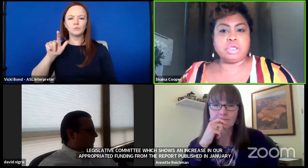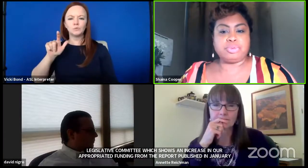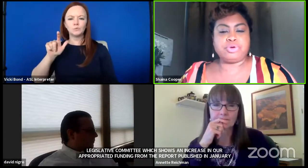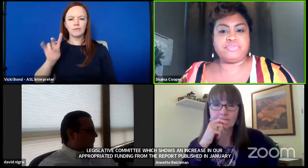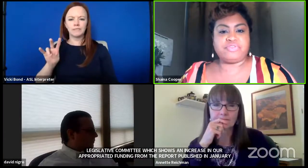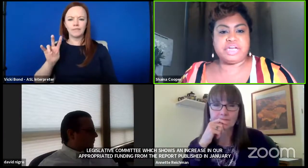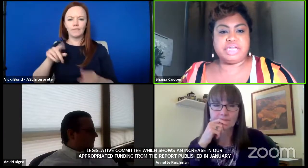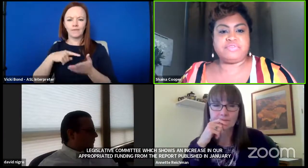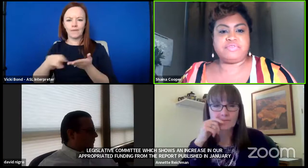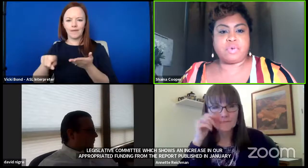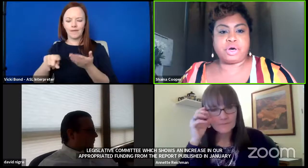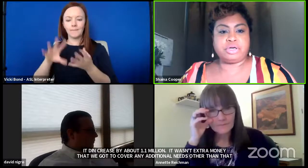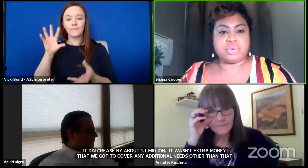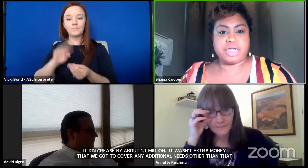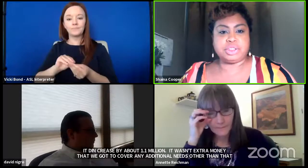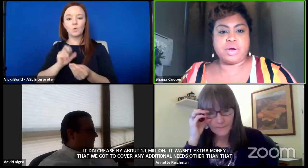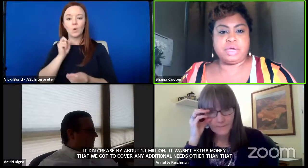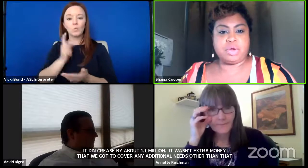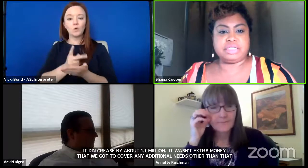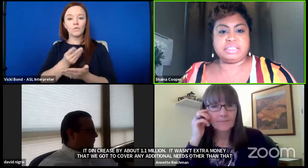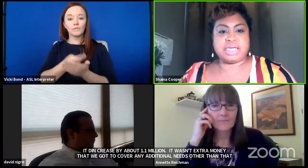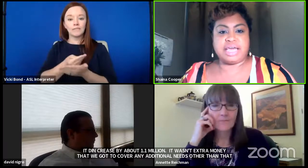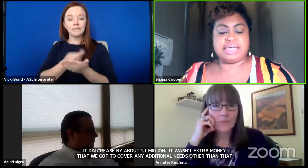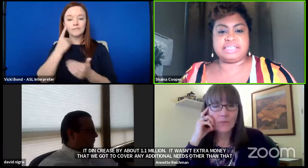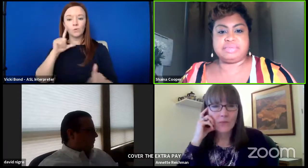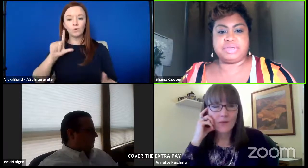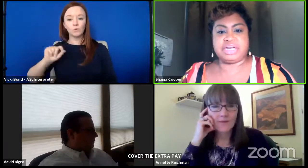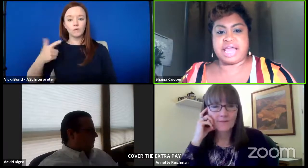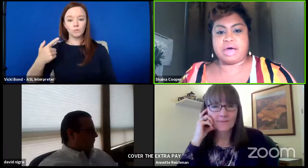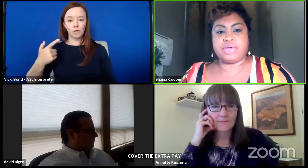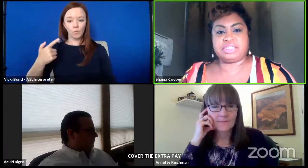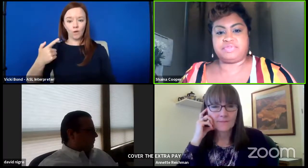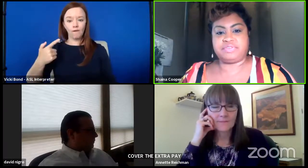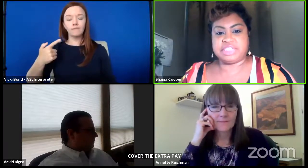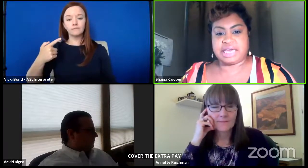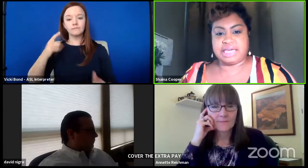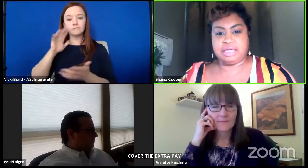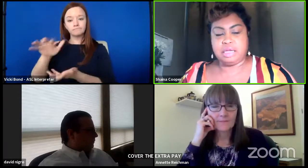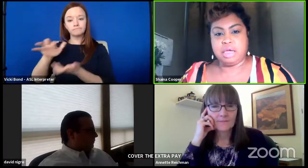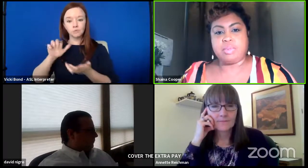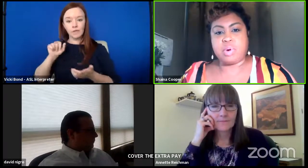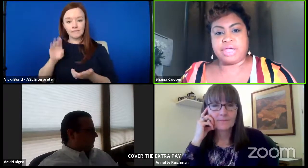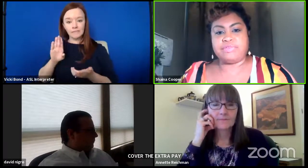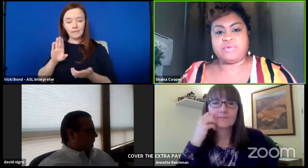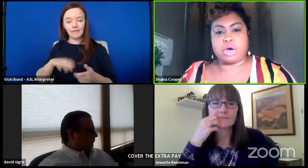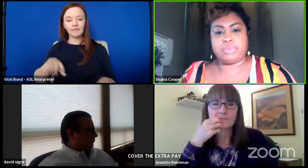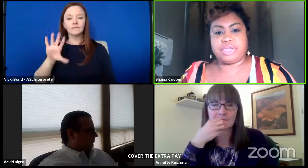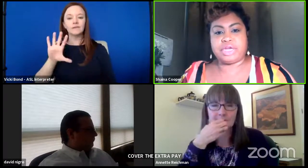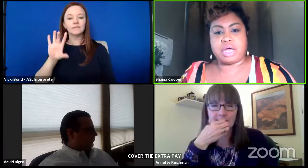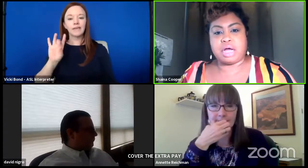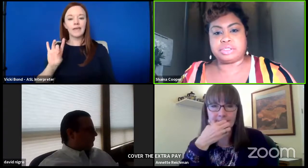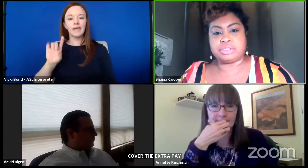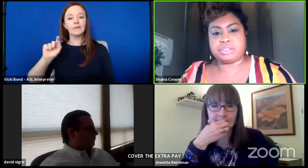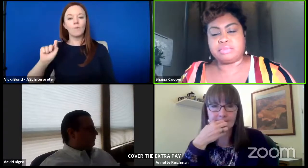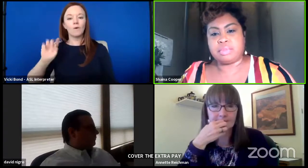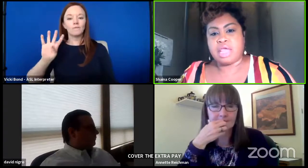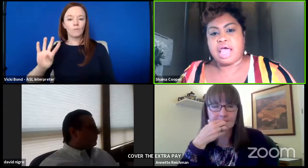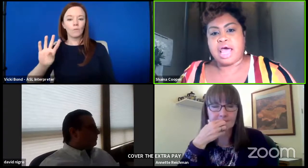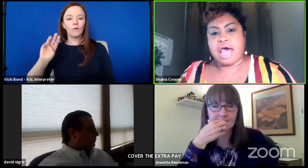The total approved funding for 2021 to ASDB now is $58.4 million.